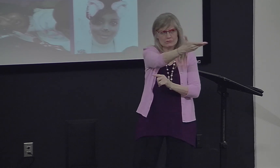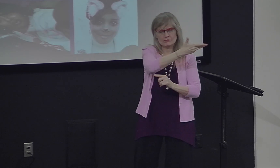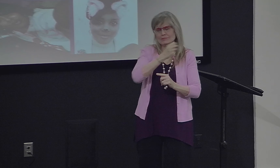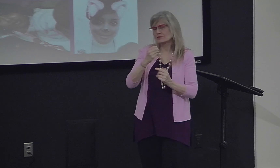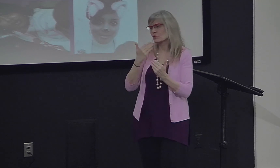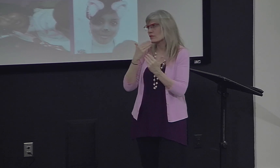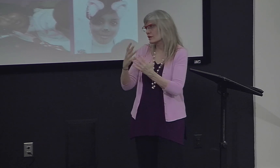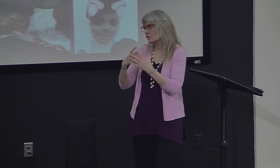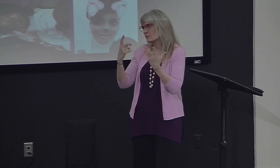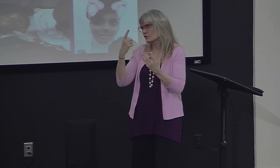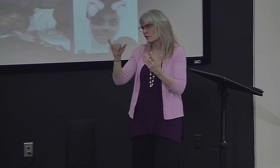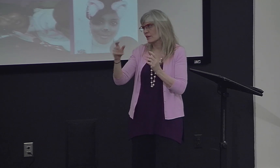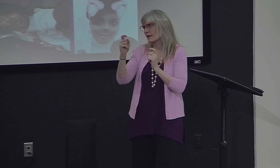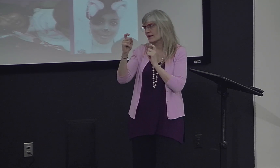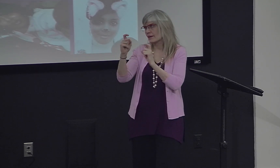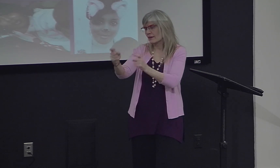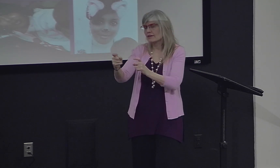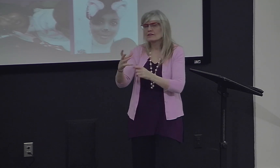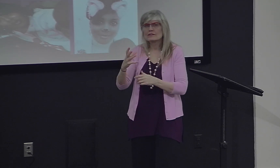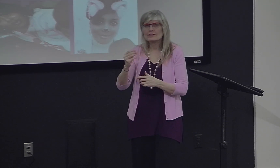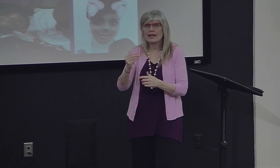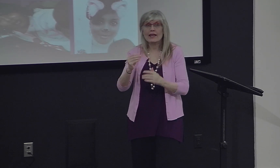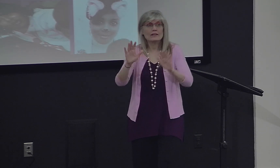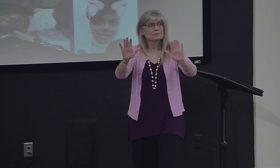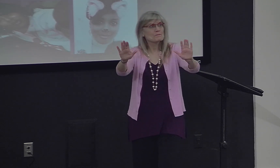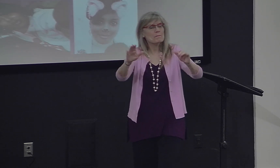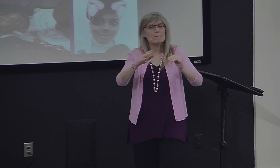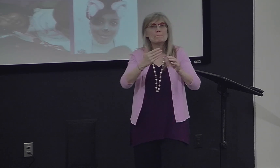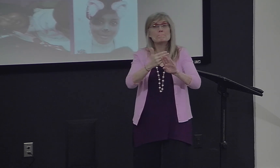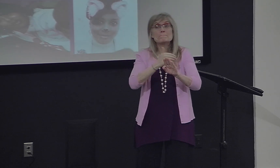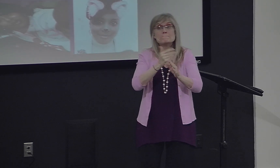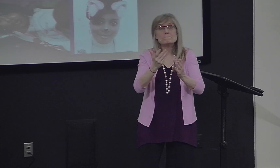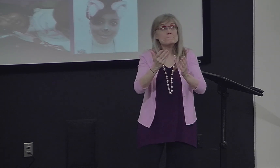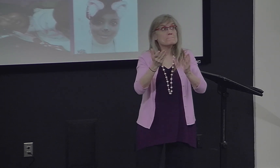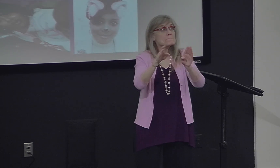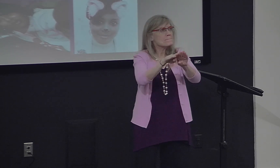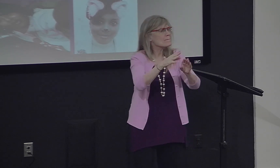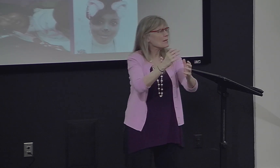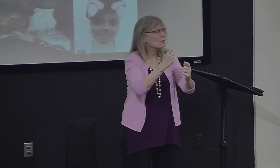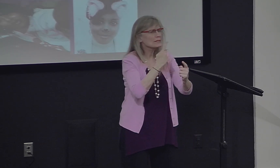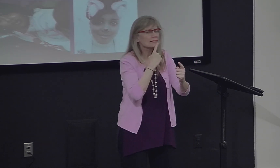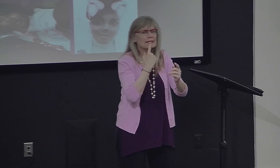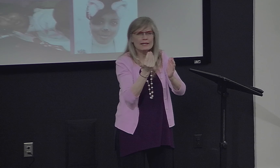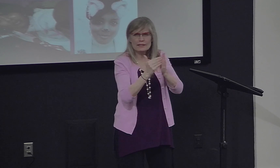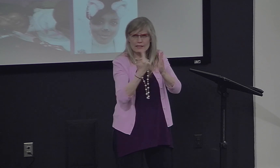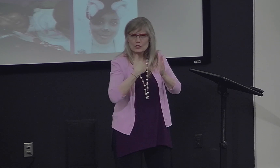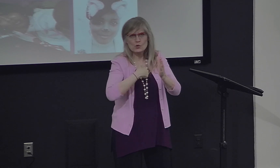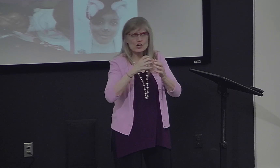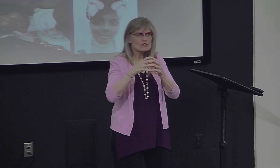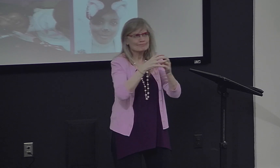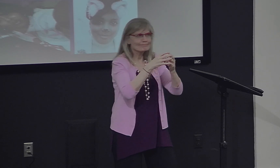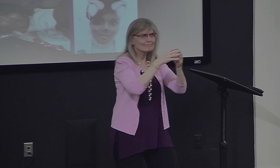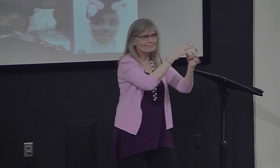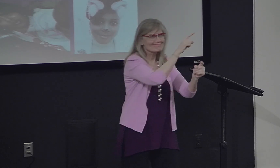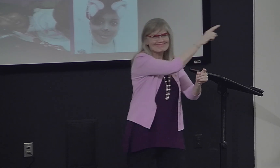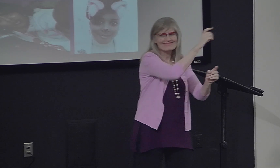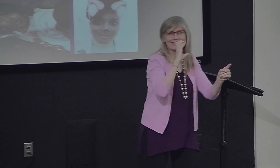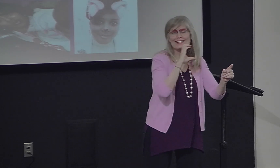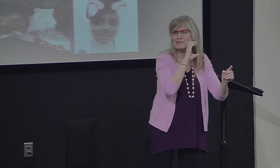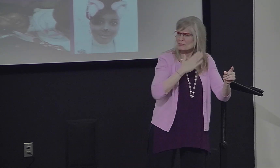discuss these worms, if you will, this dicey subject with compassion and grace. Before I close again, I wanted